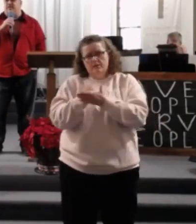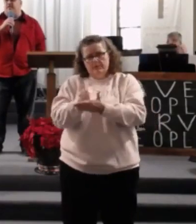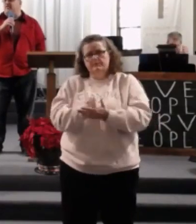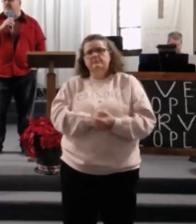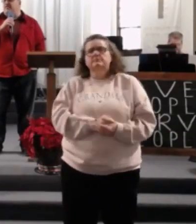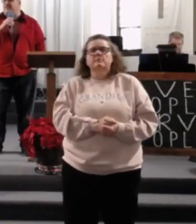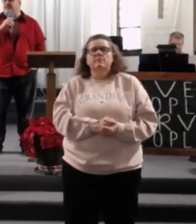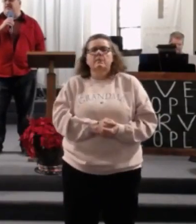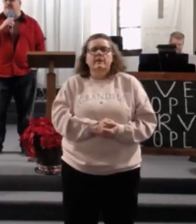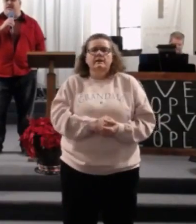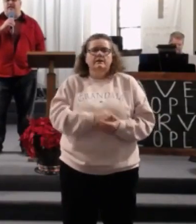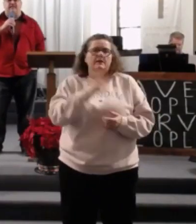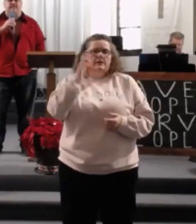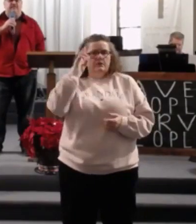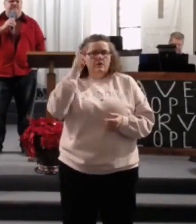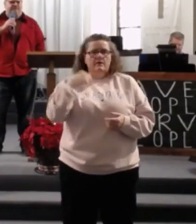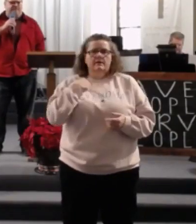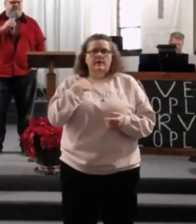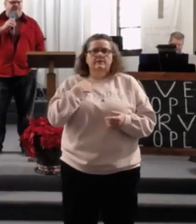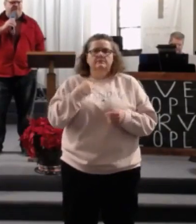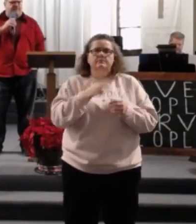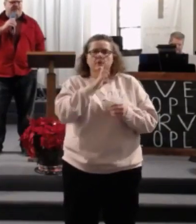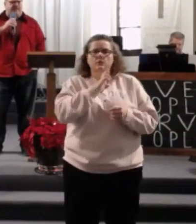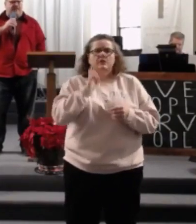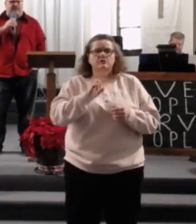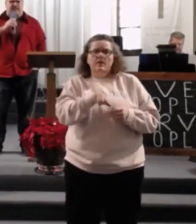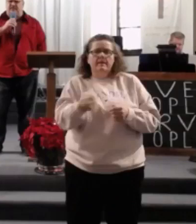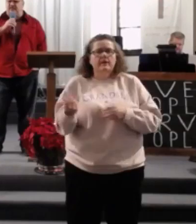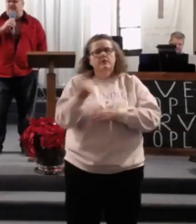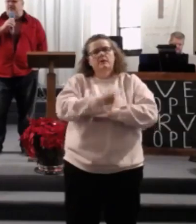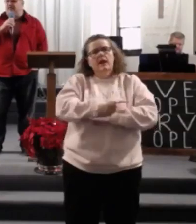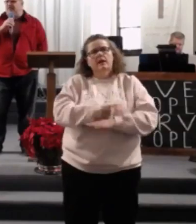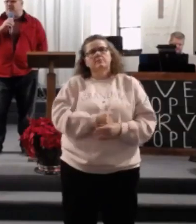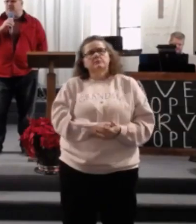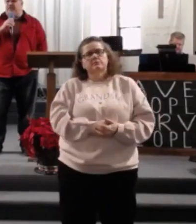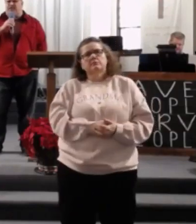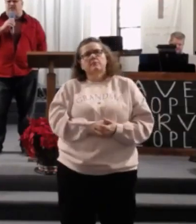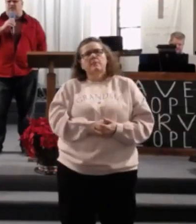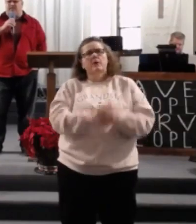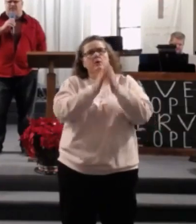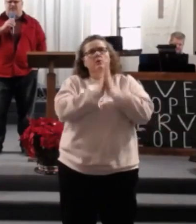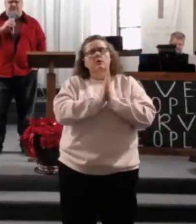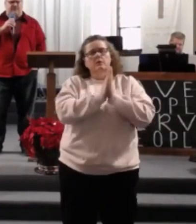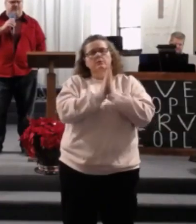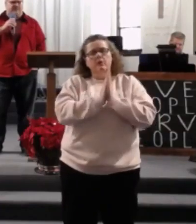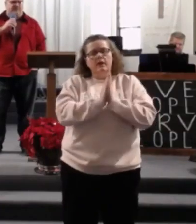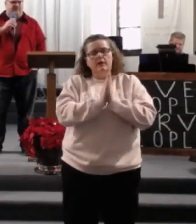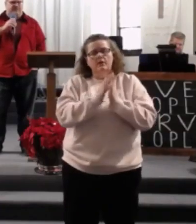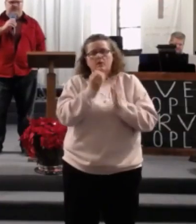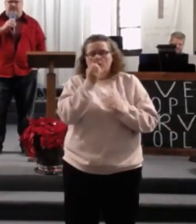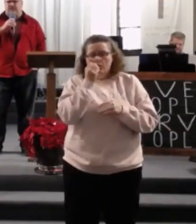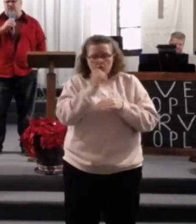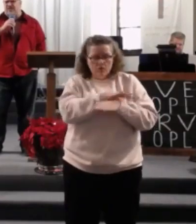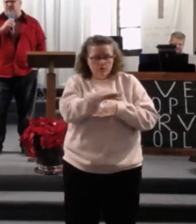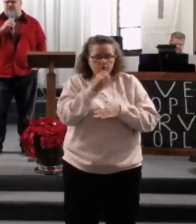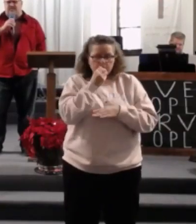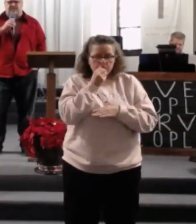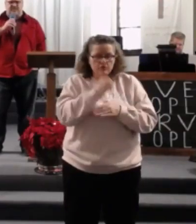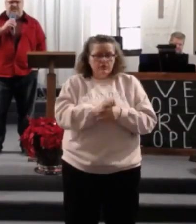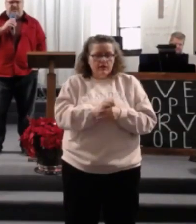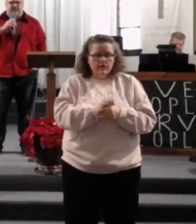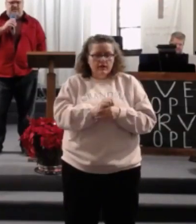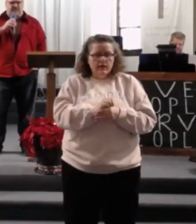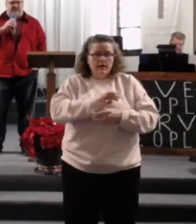Don and I were in a restaurant the other day, and we were praying over our meal, and our